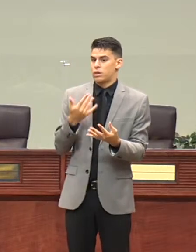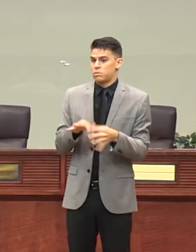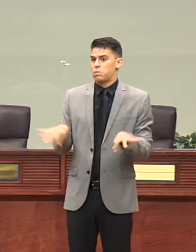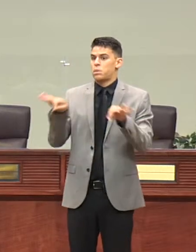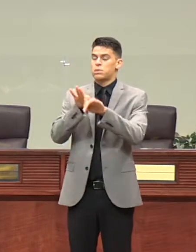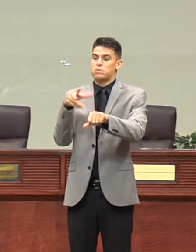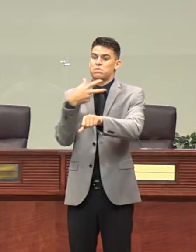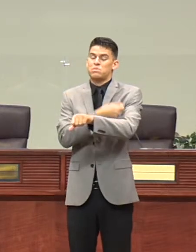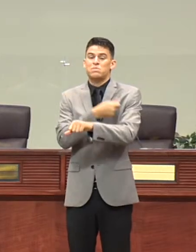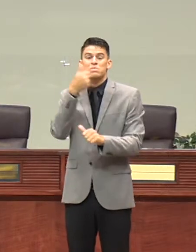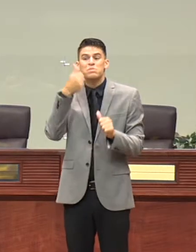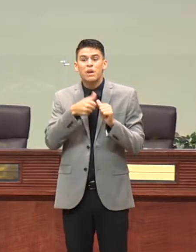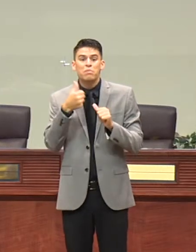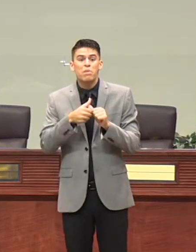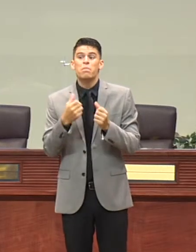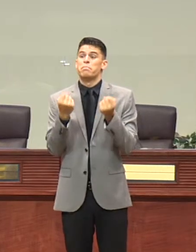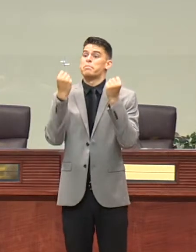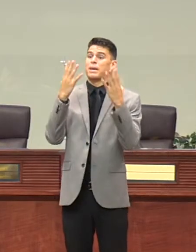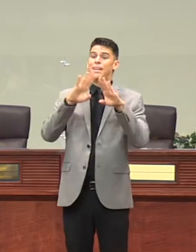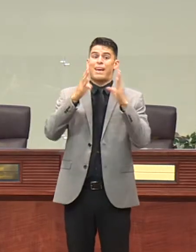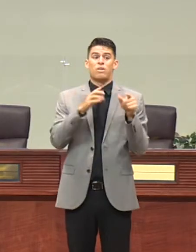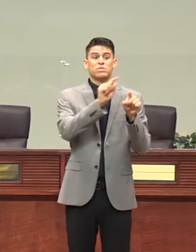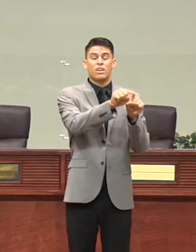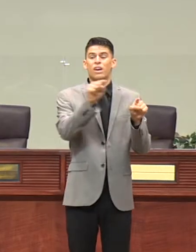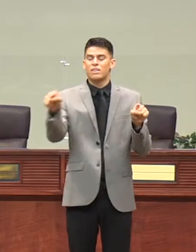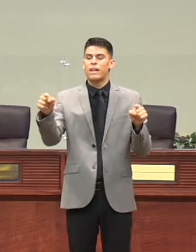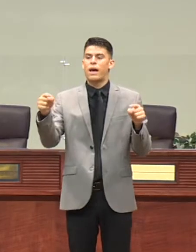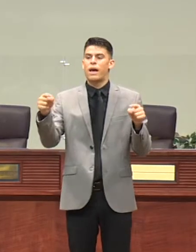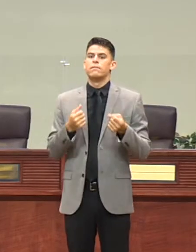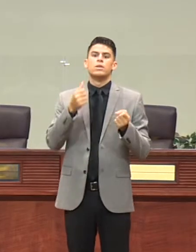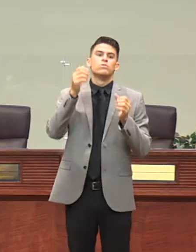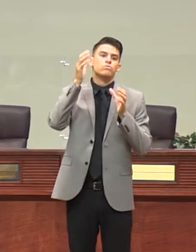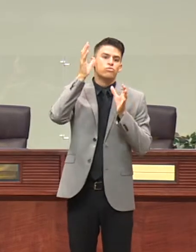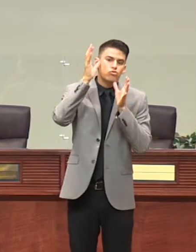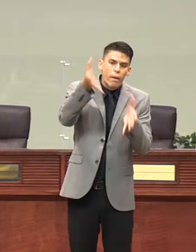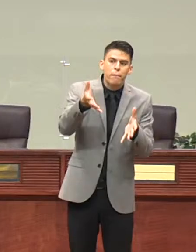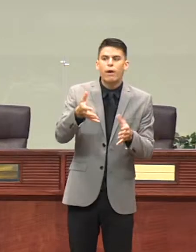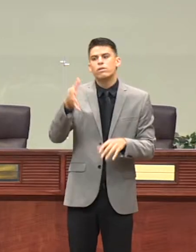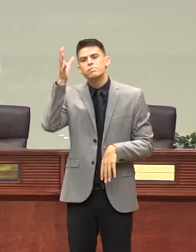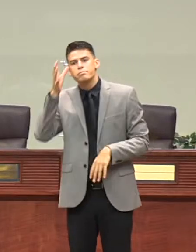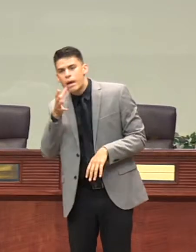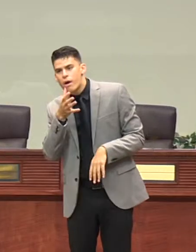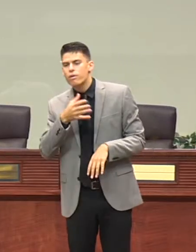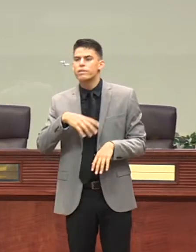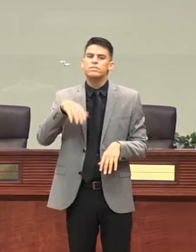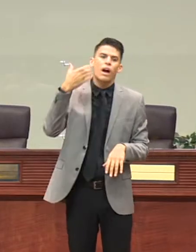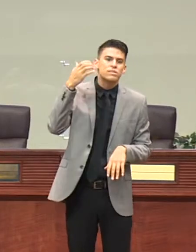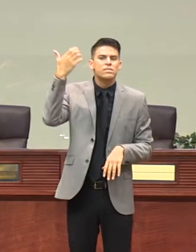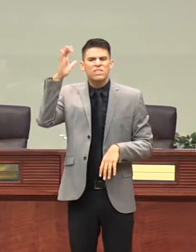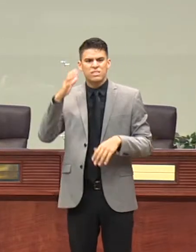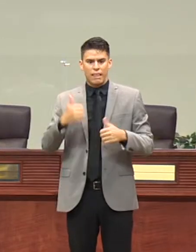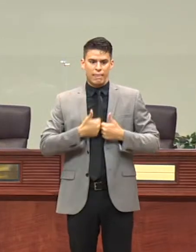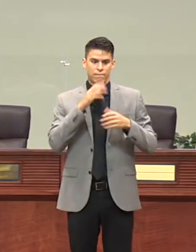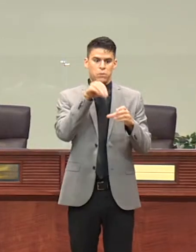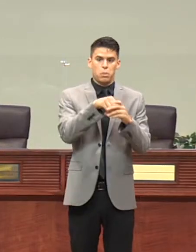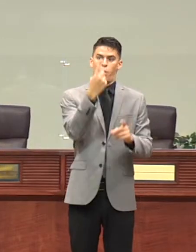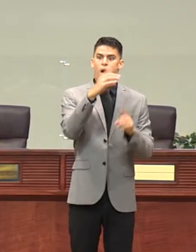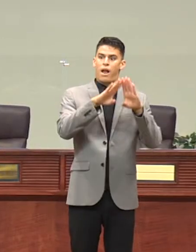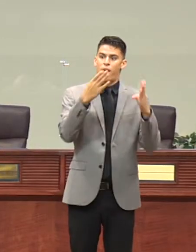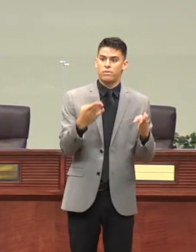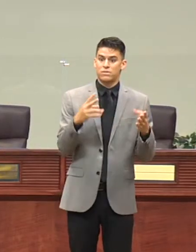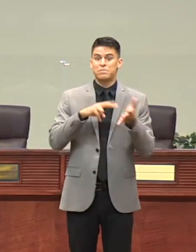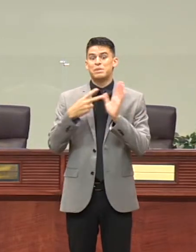living. And when we had our peak in January and in February earlier this year, it was a